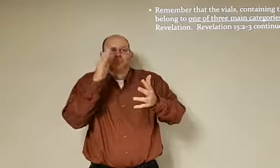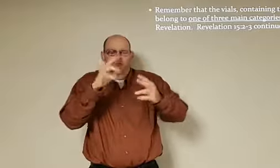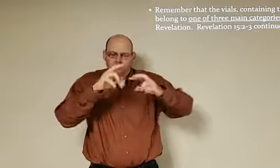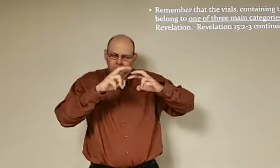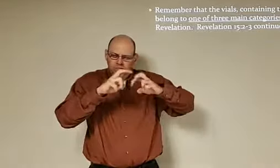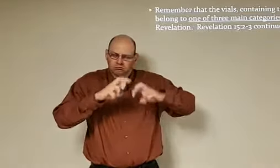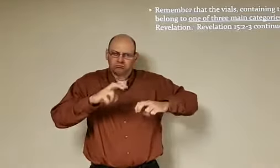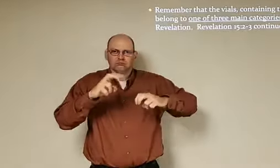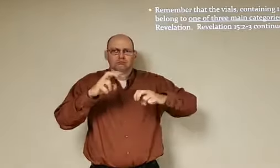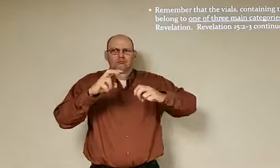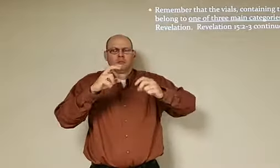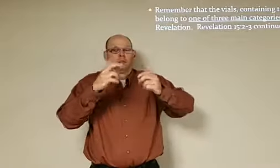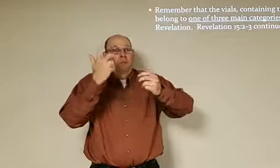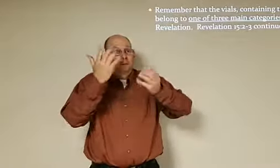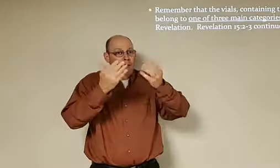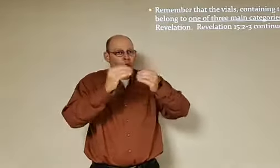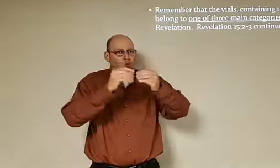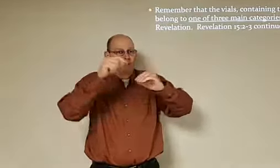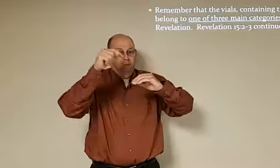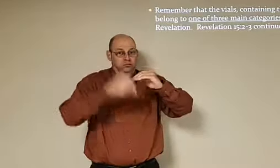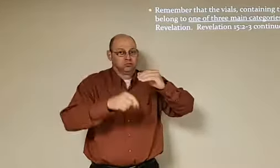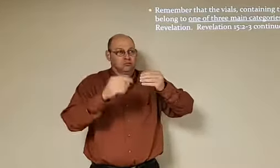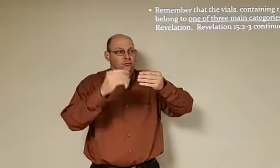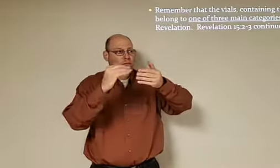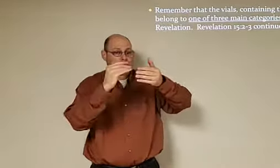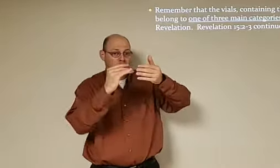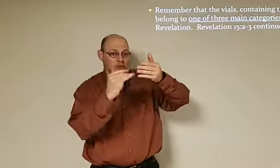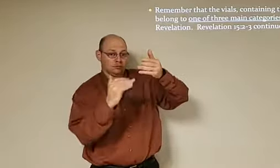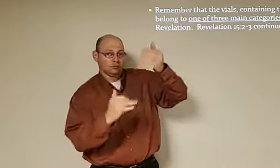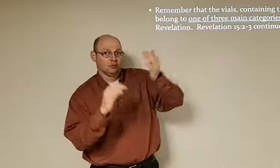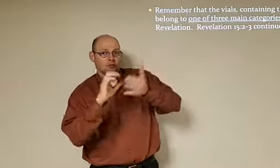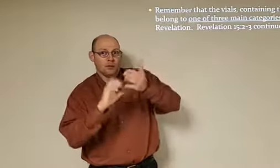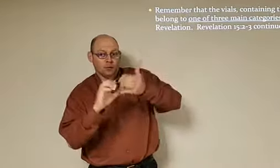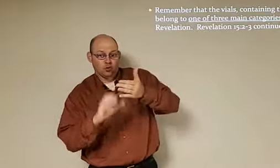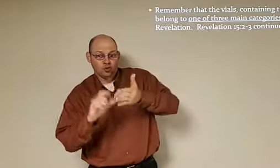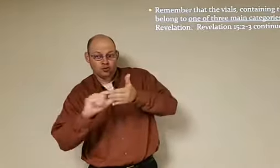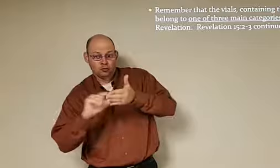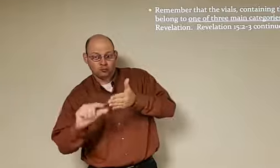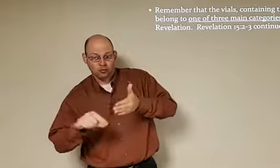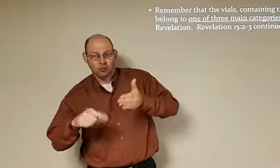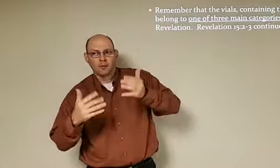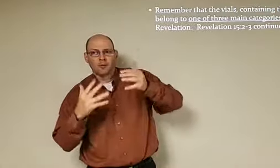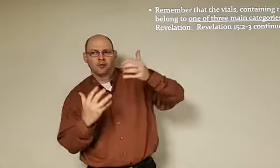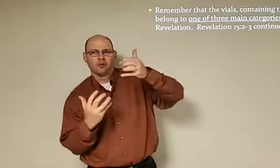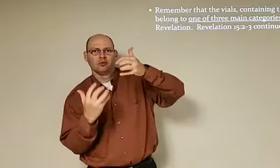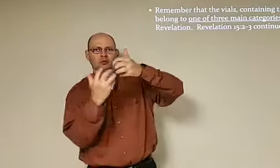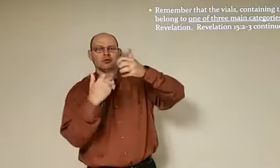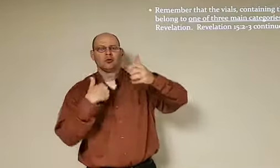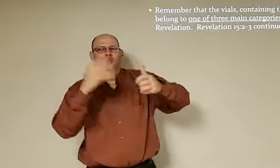little vague, some of it. I've been studying, I've tried to get a little more in depth through each chapter, and I'm trying